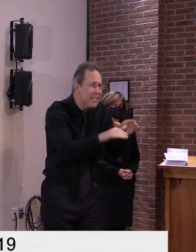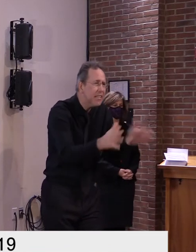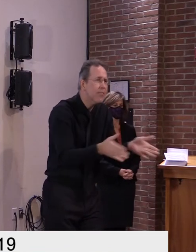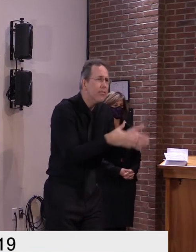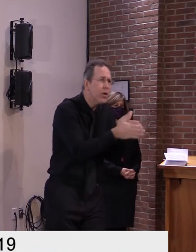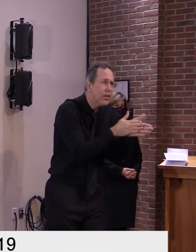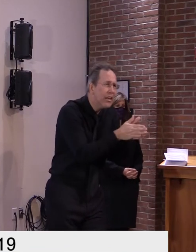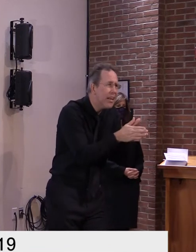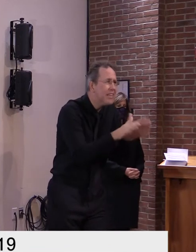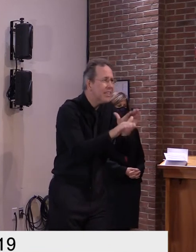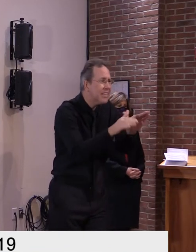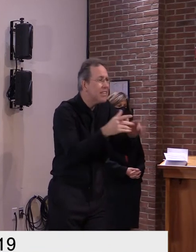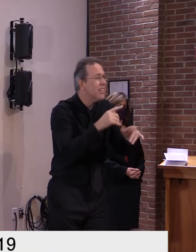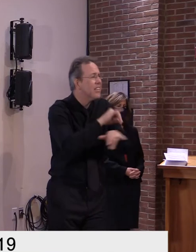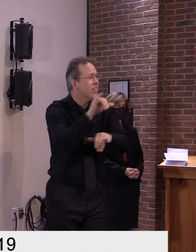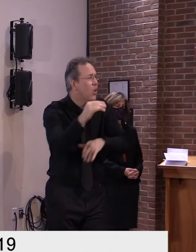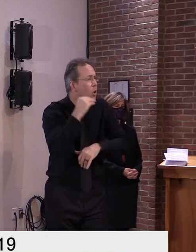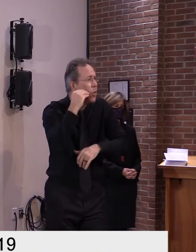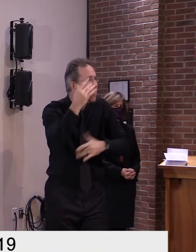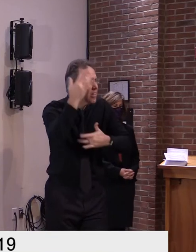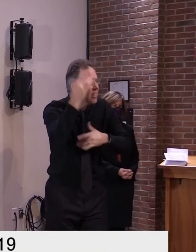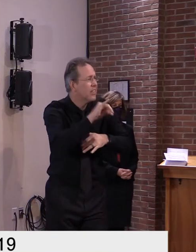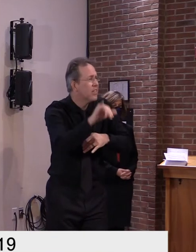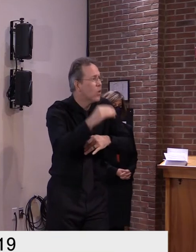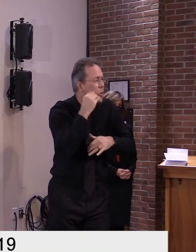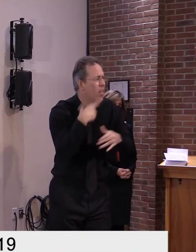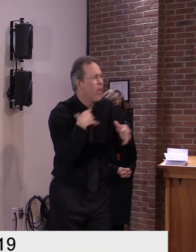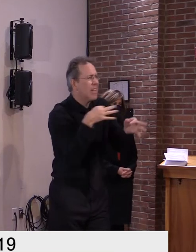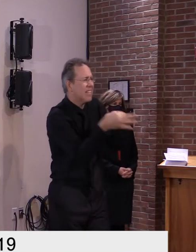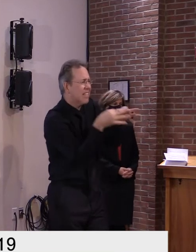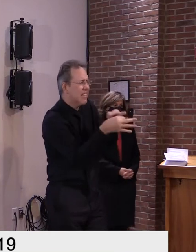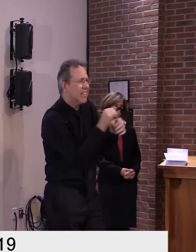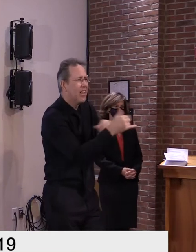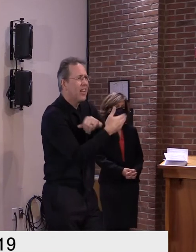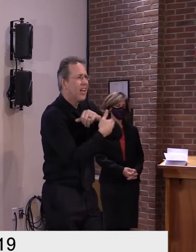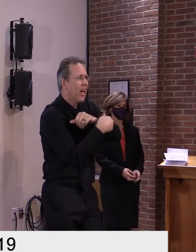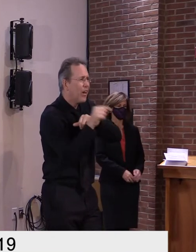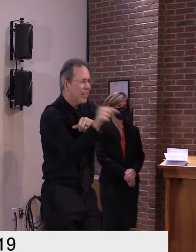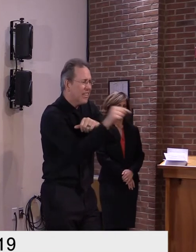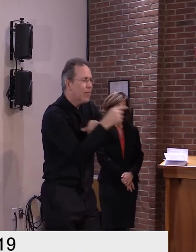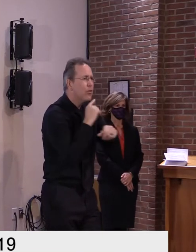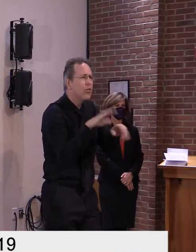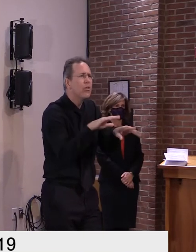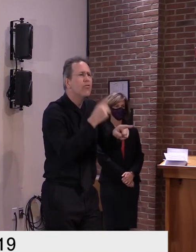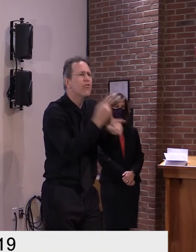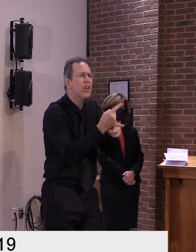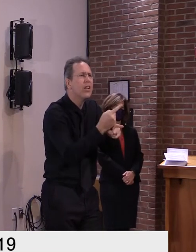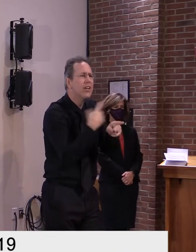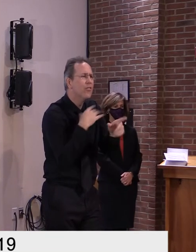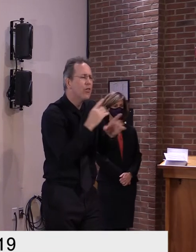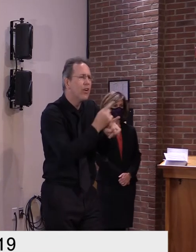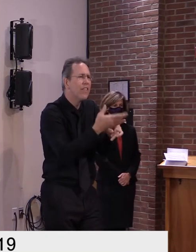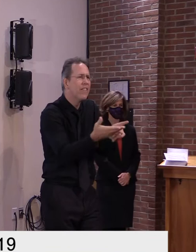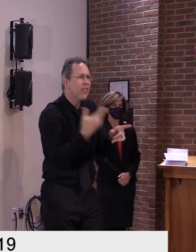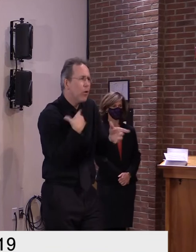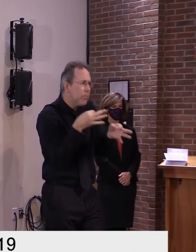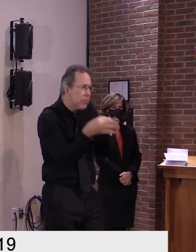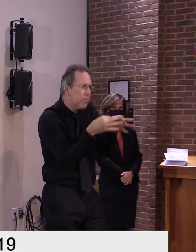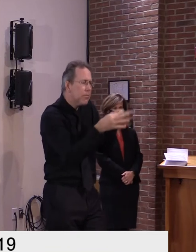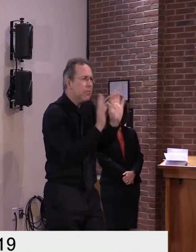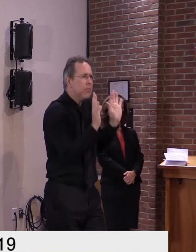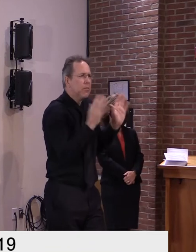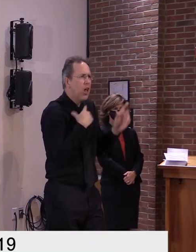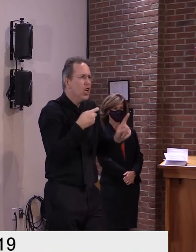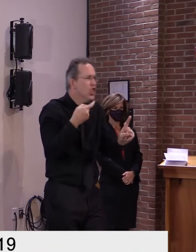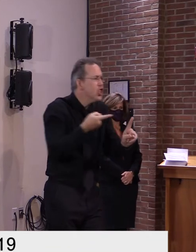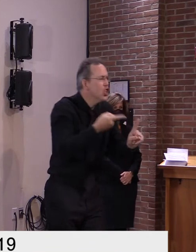you're sick. They really want to do the right, they want to get the right message out there as well. So